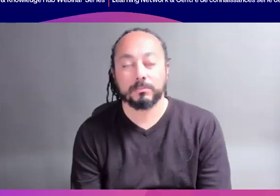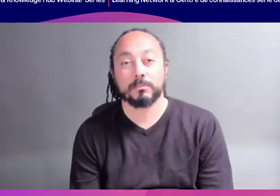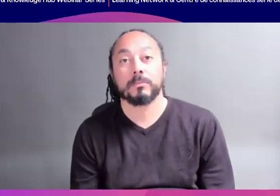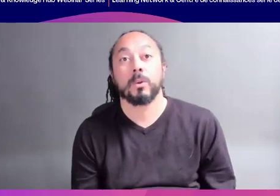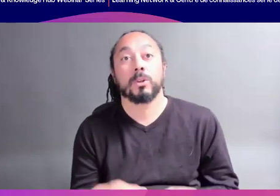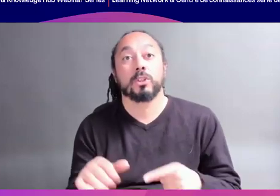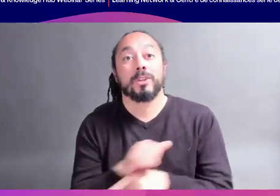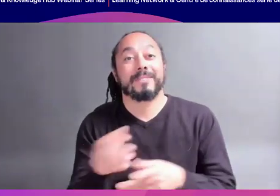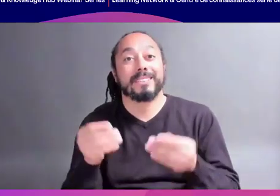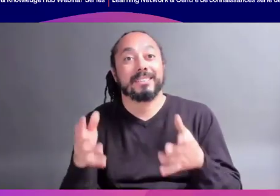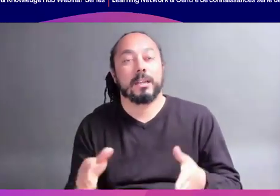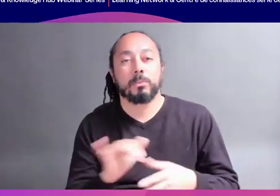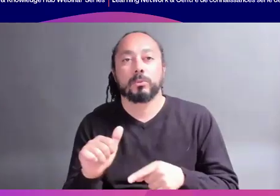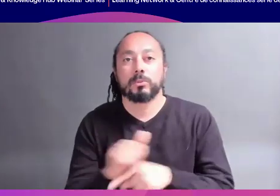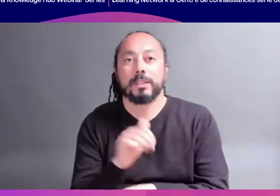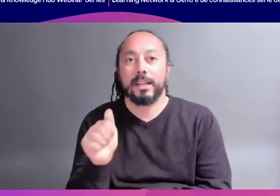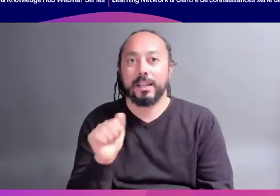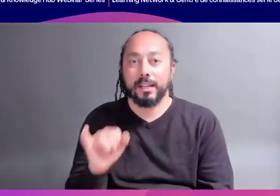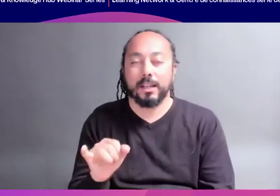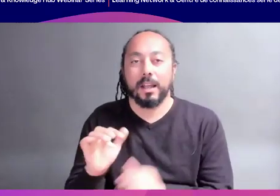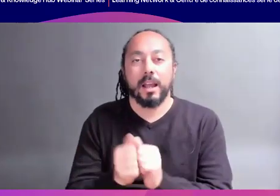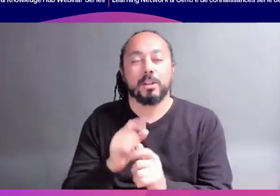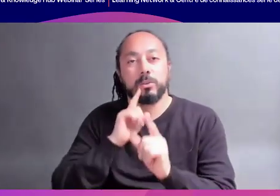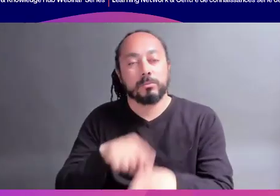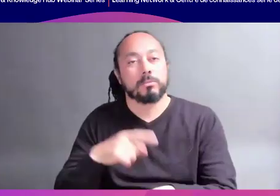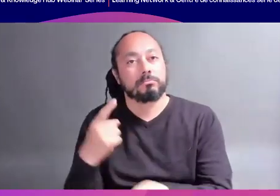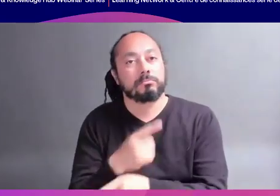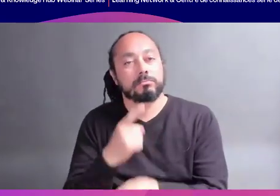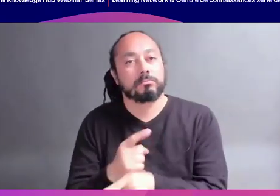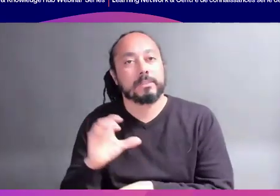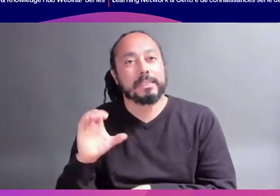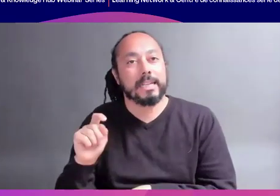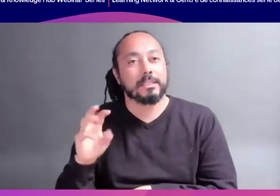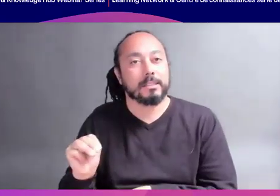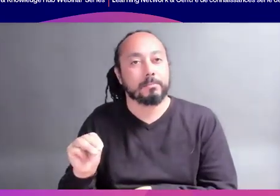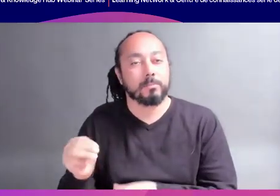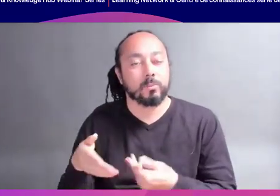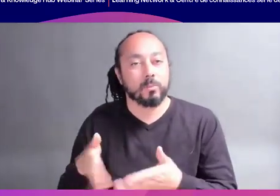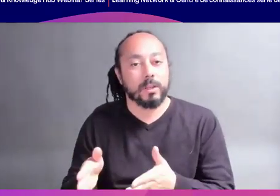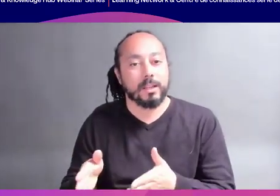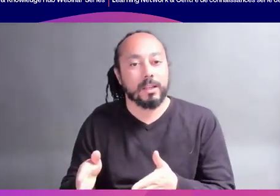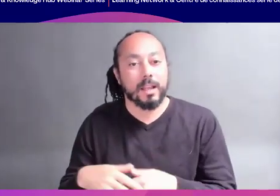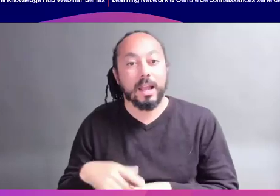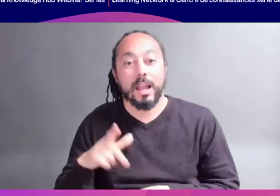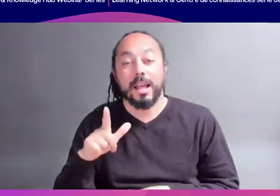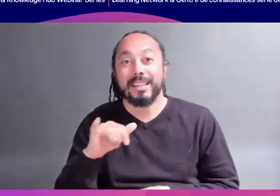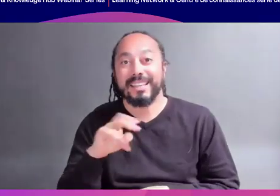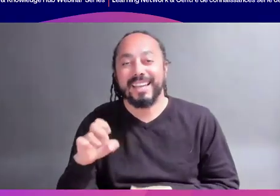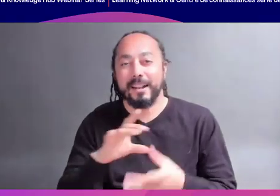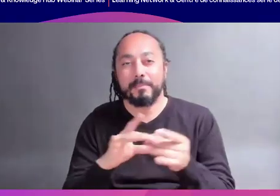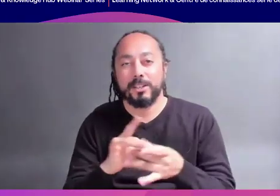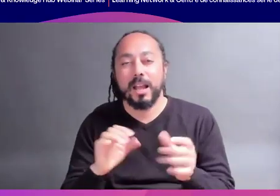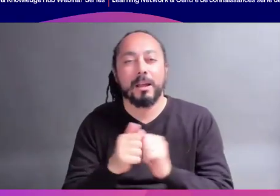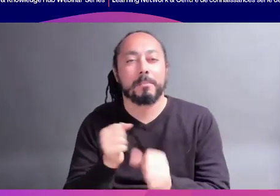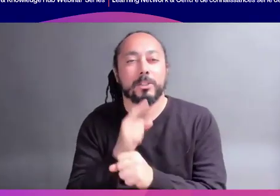AI to be able to respond in a customized way. And I think, as Leanne mentioned, how to make sure human